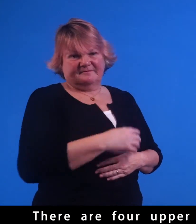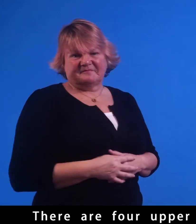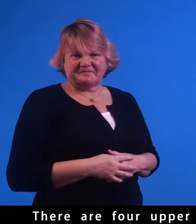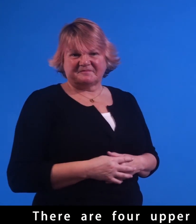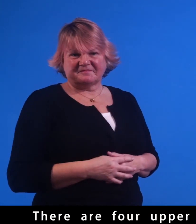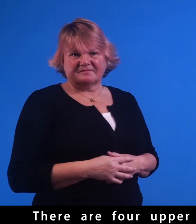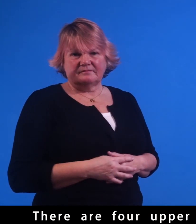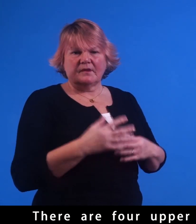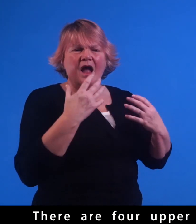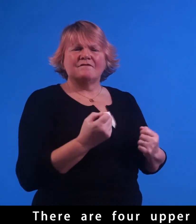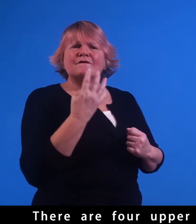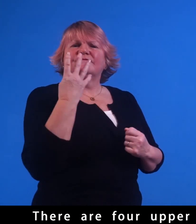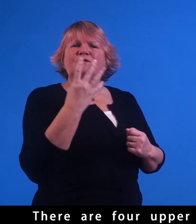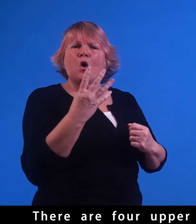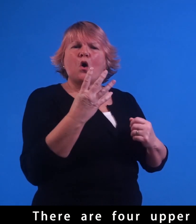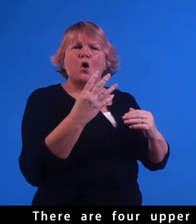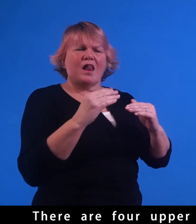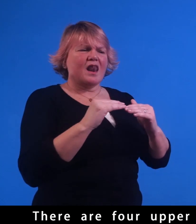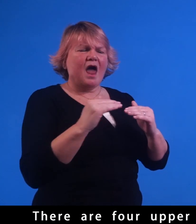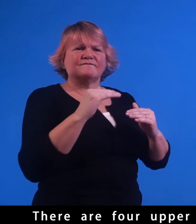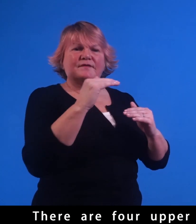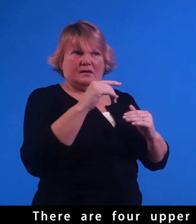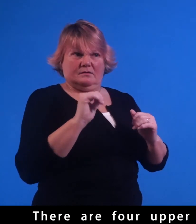There are 4 upper levels of the Scott Monument,